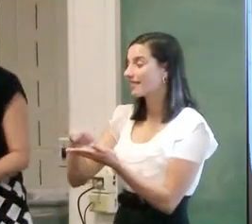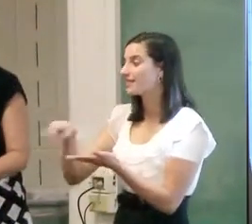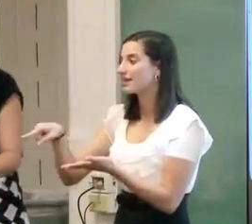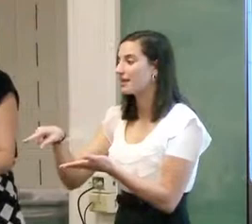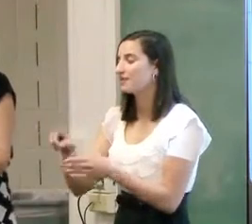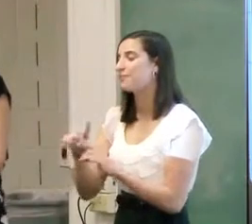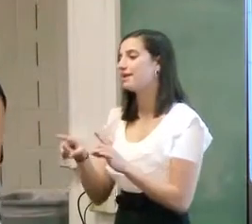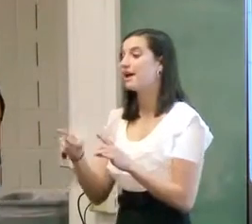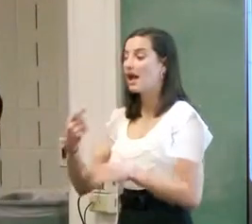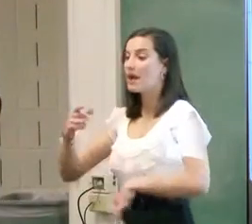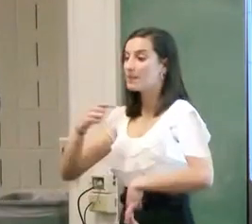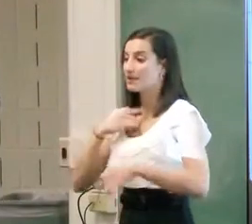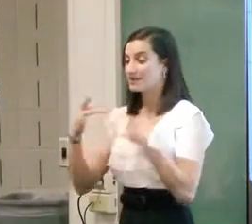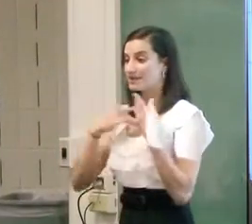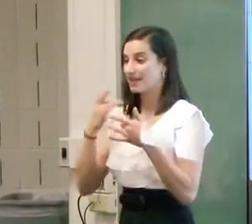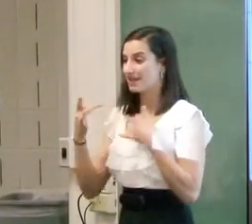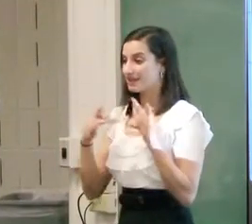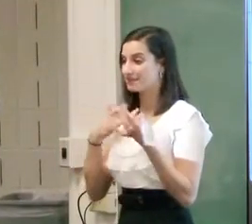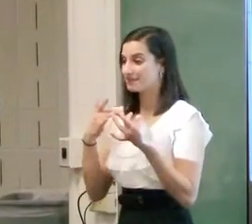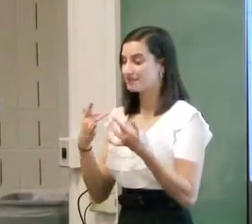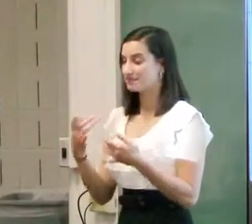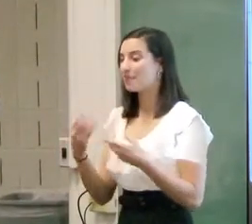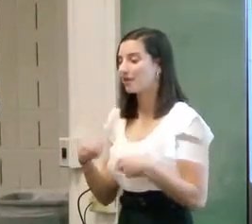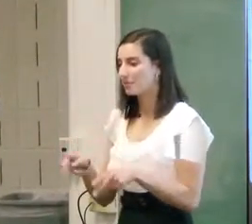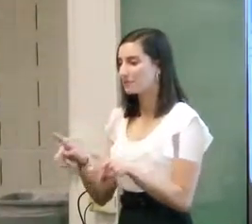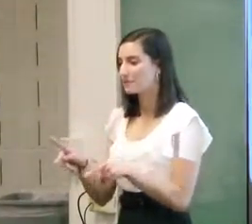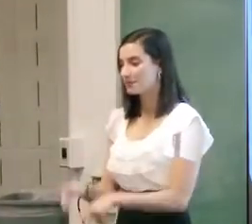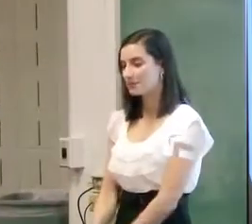And I was just overexcited about this opportunity.